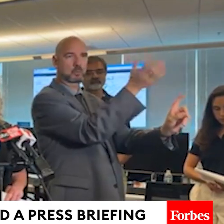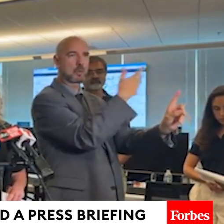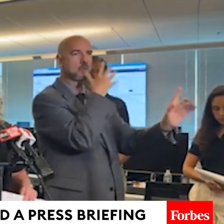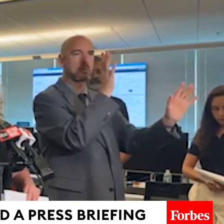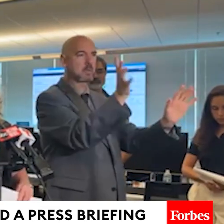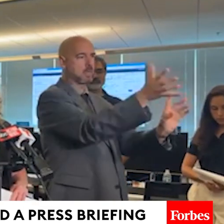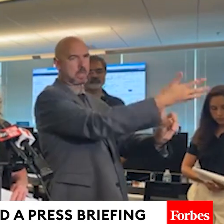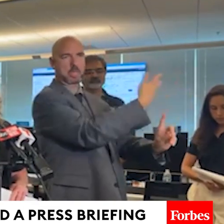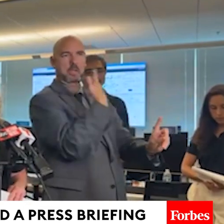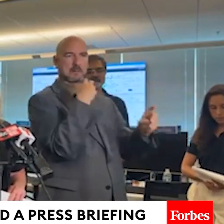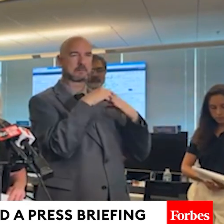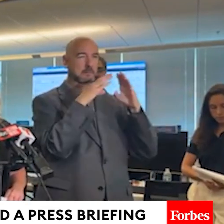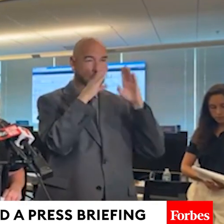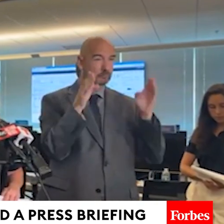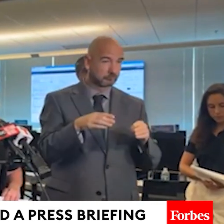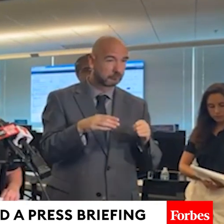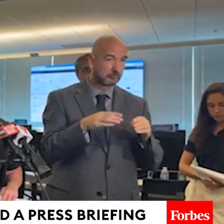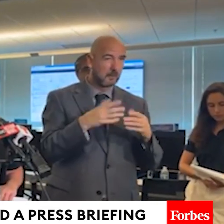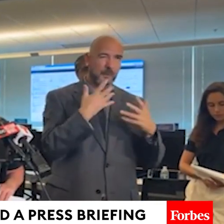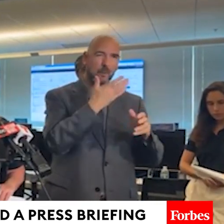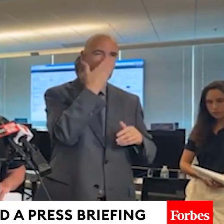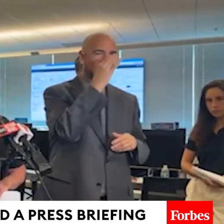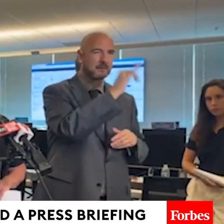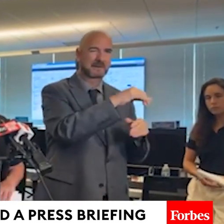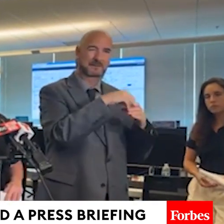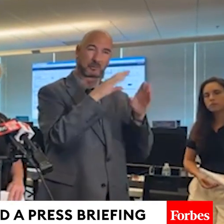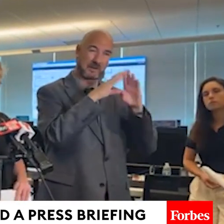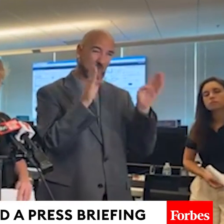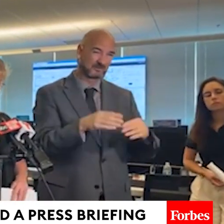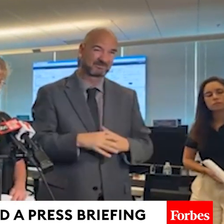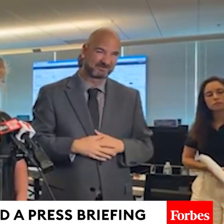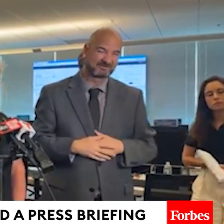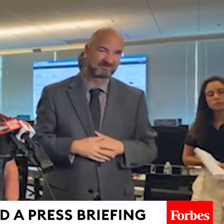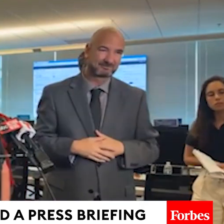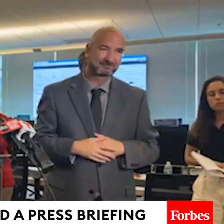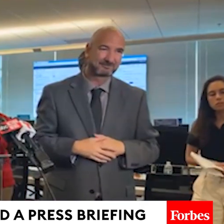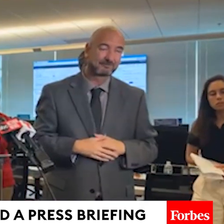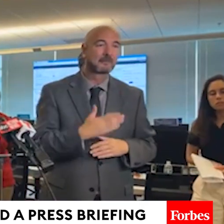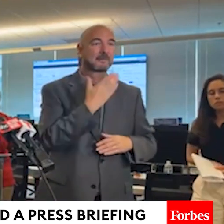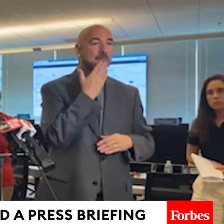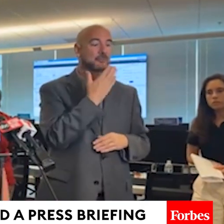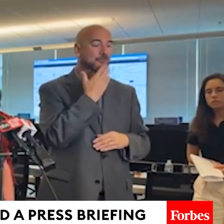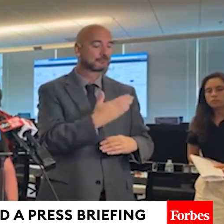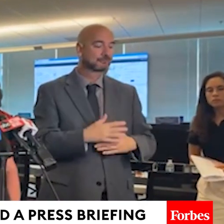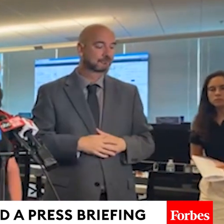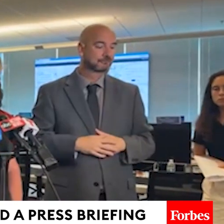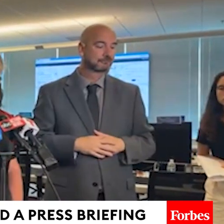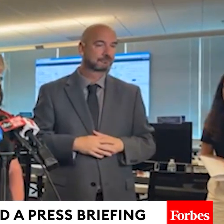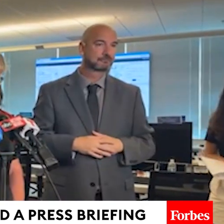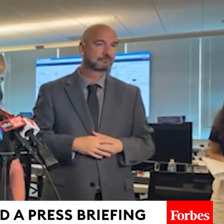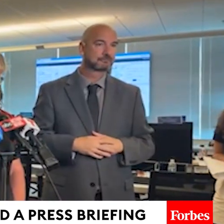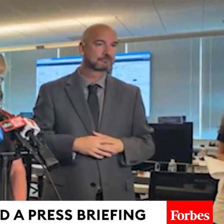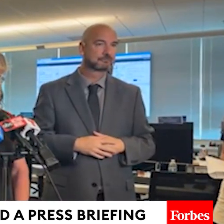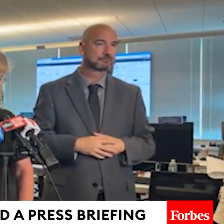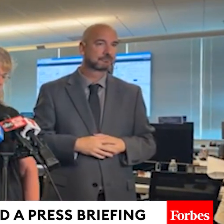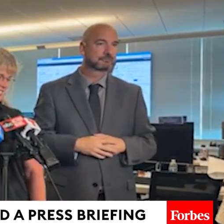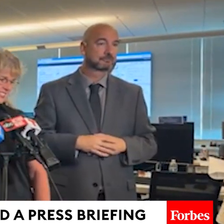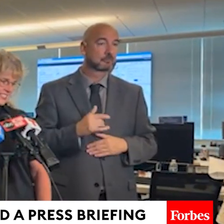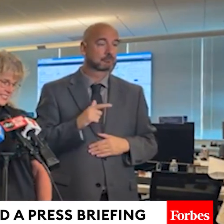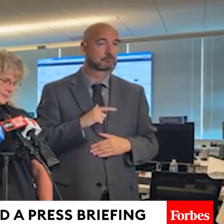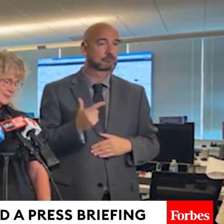be blowing that exhaust into your home. All right, thank you. And I'd like to bring